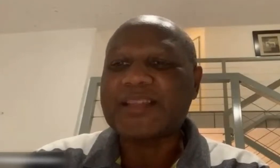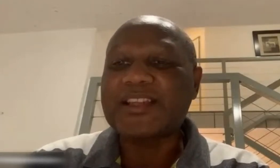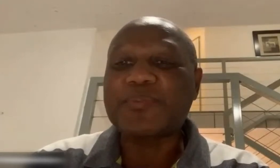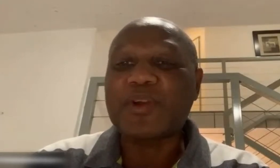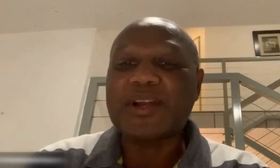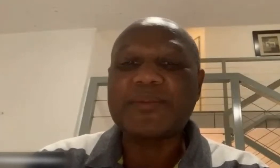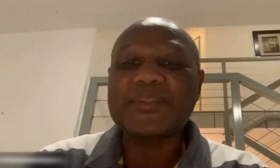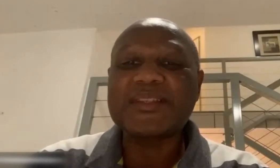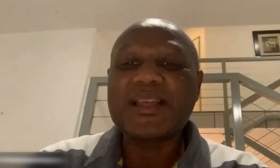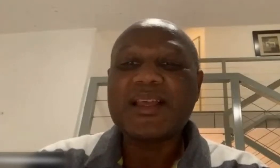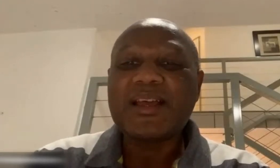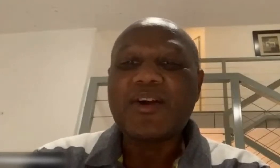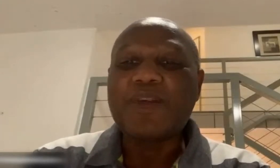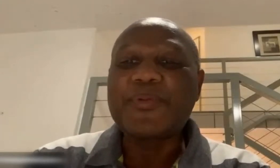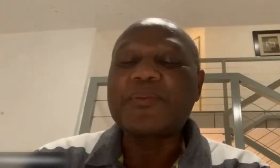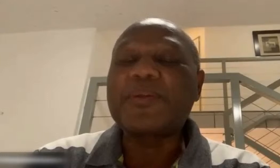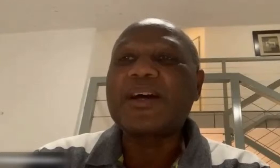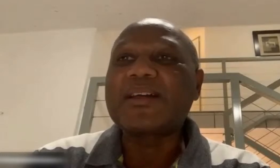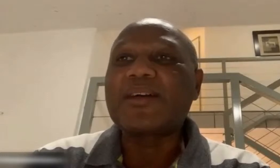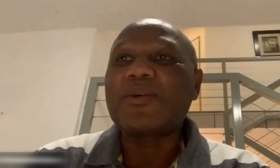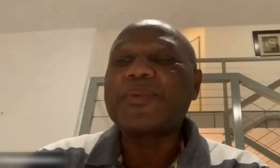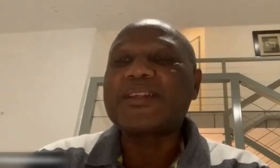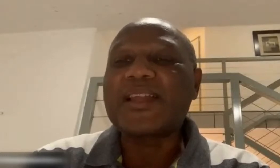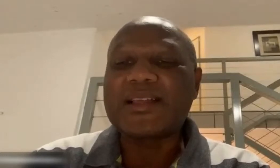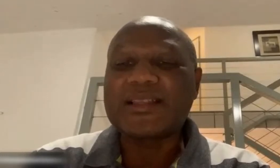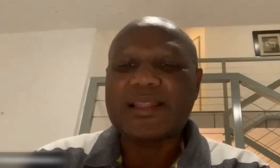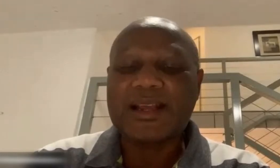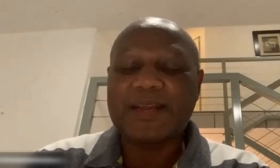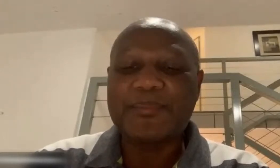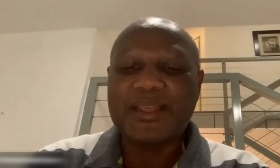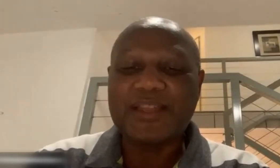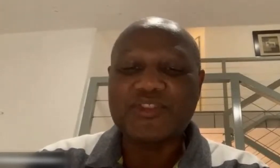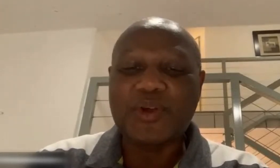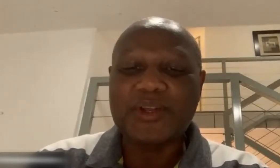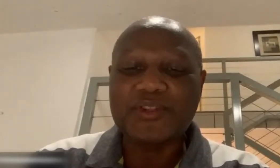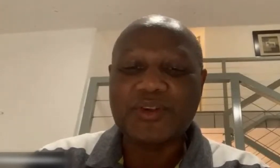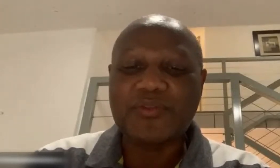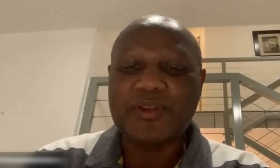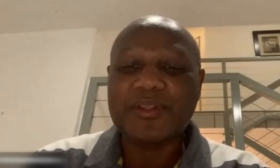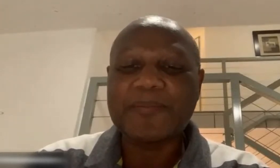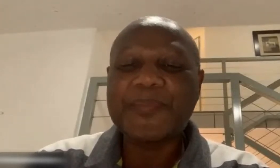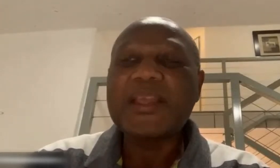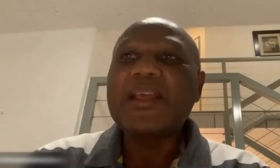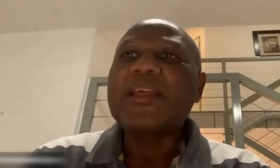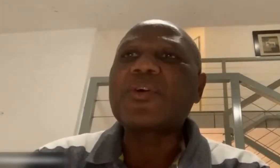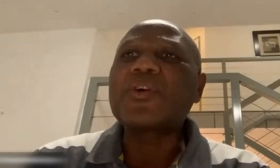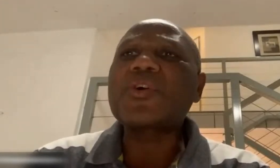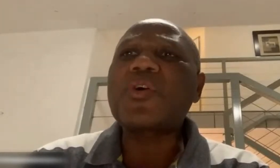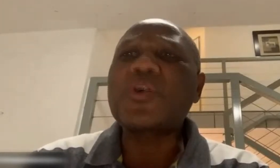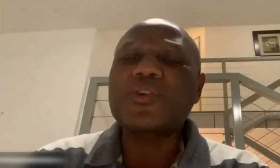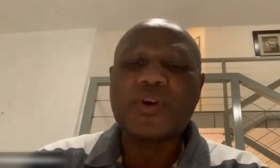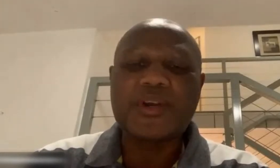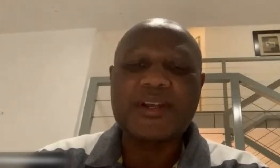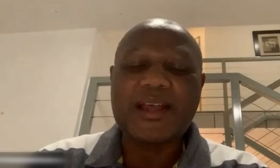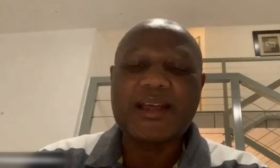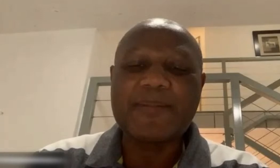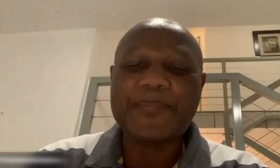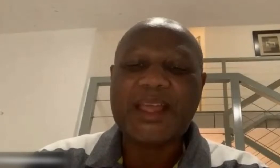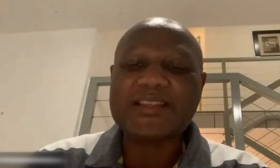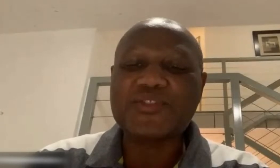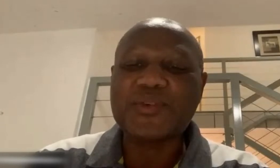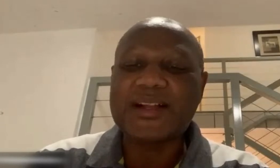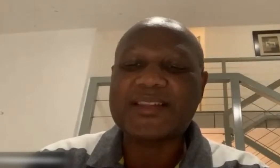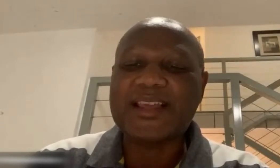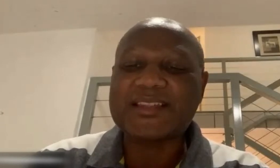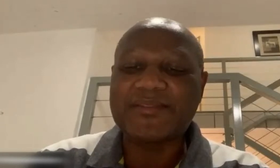exchange programs, opioid therapy, and so on and so forth. It also called on access